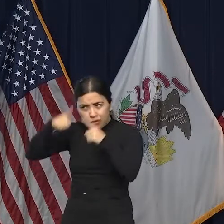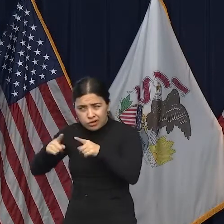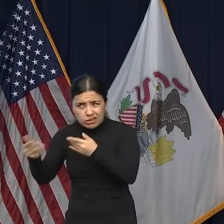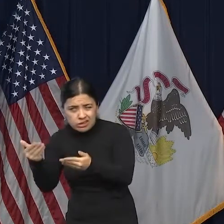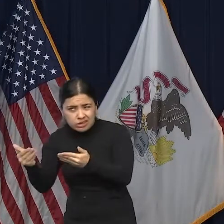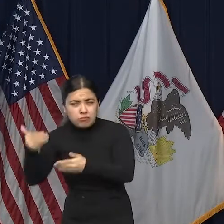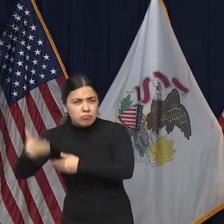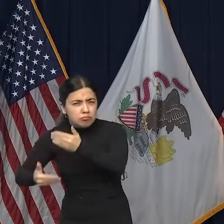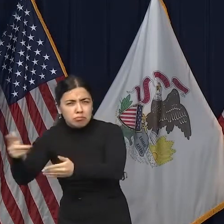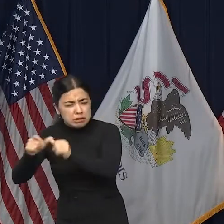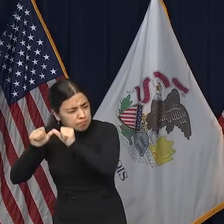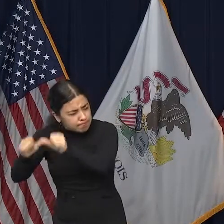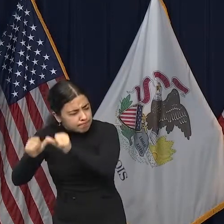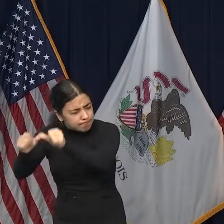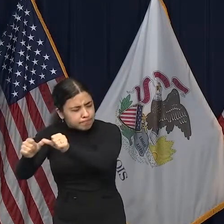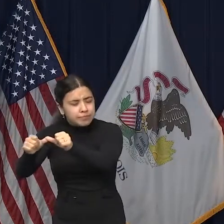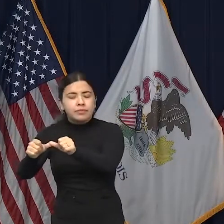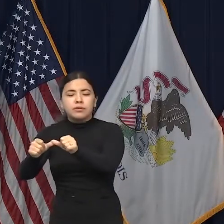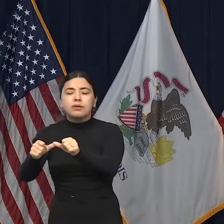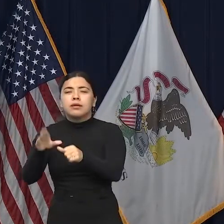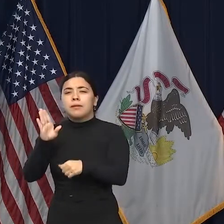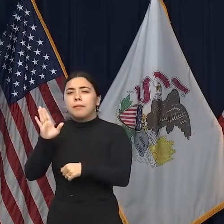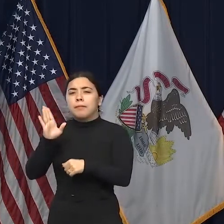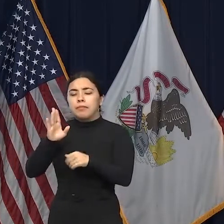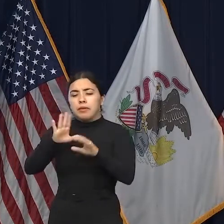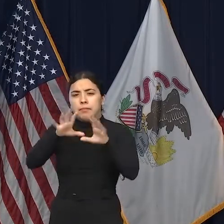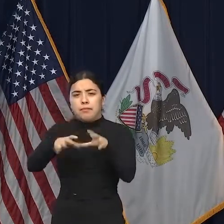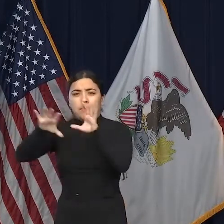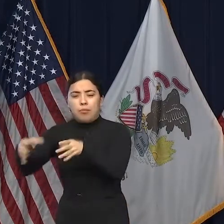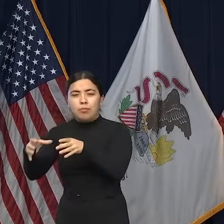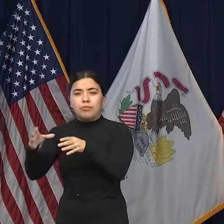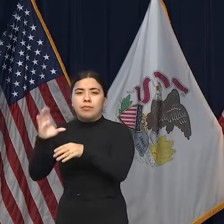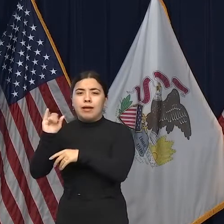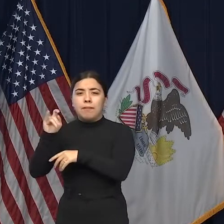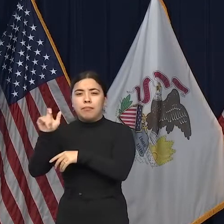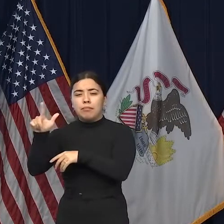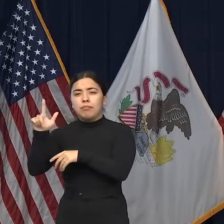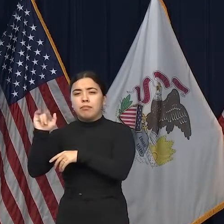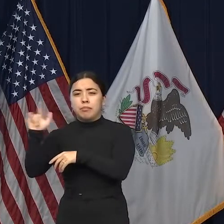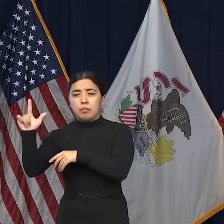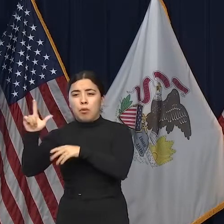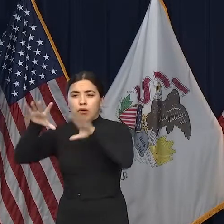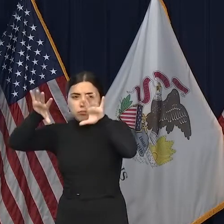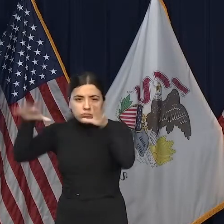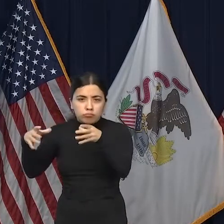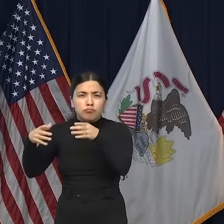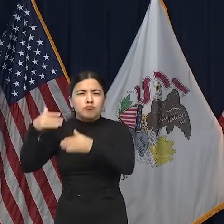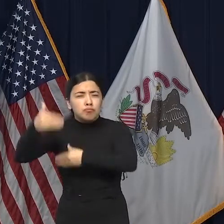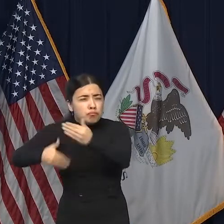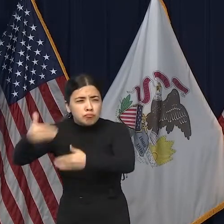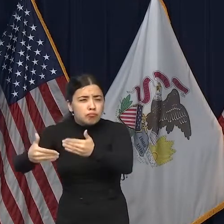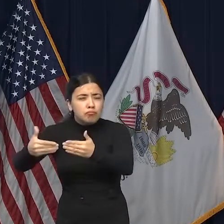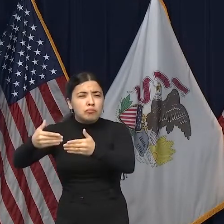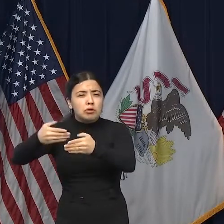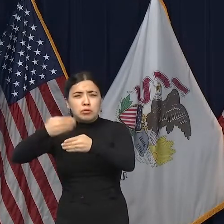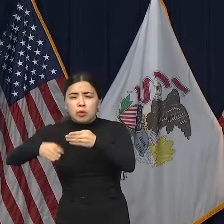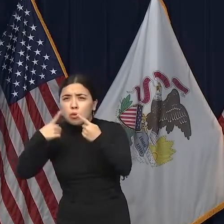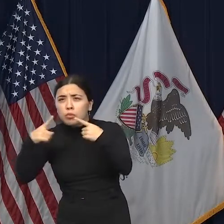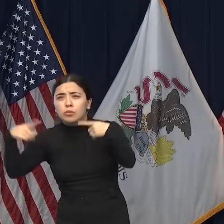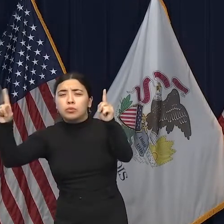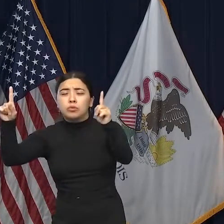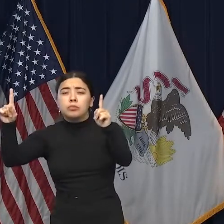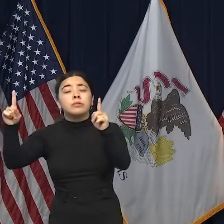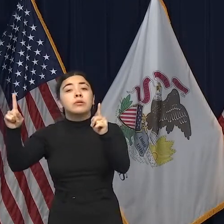bipartisan Rebuild Illinois capital program over the finish line, bringing real change to every community in Illinois, no matter